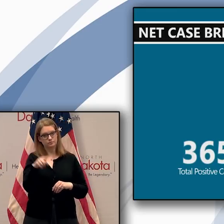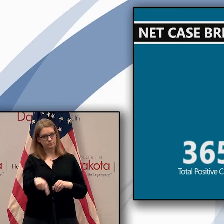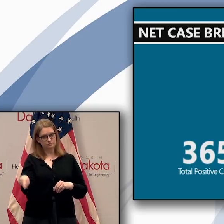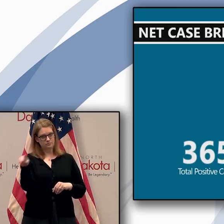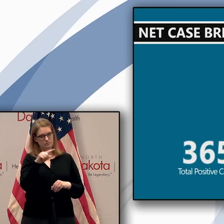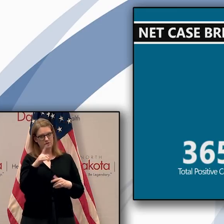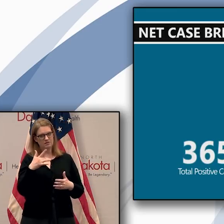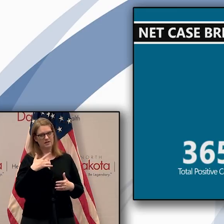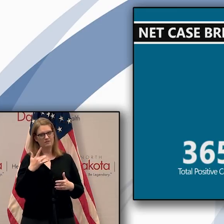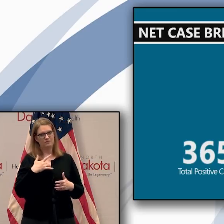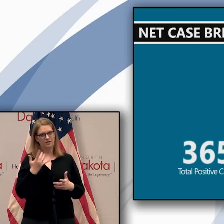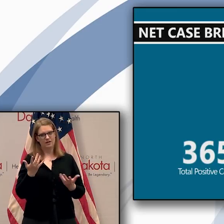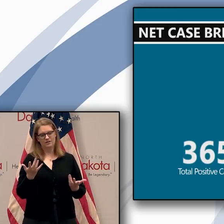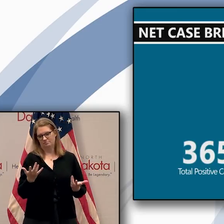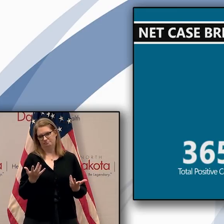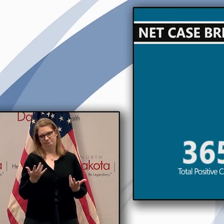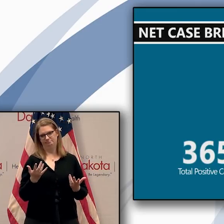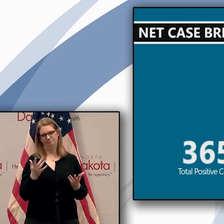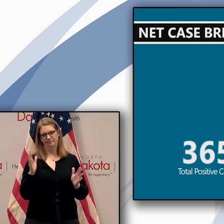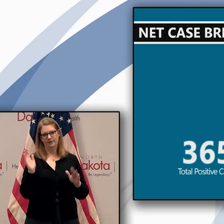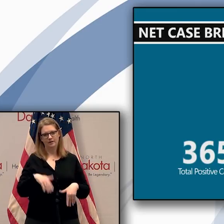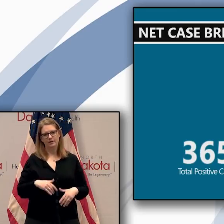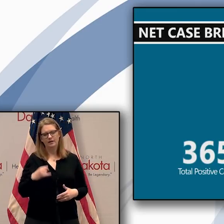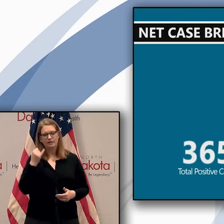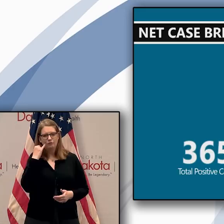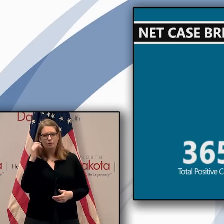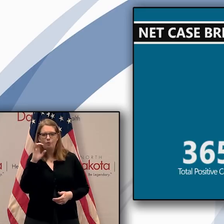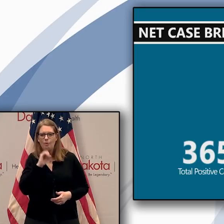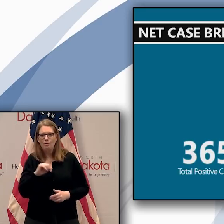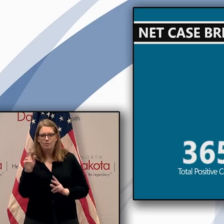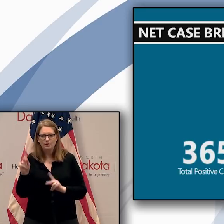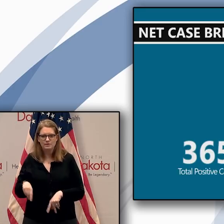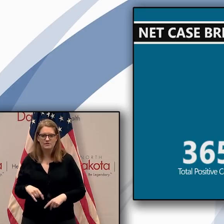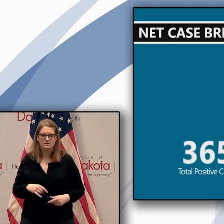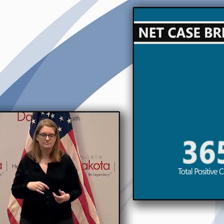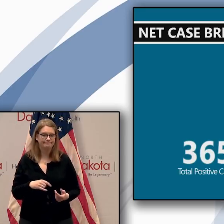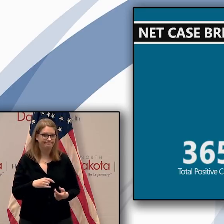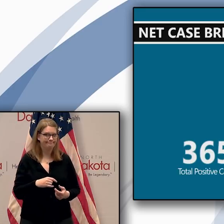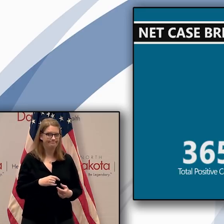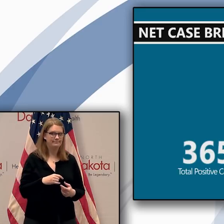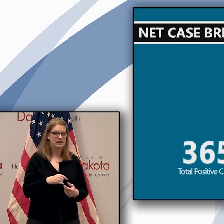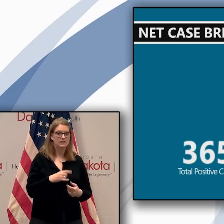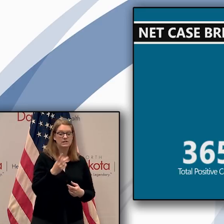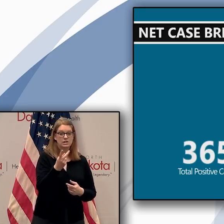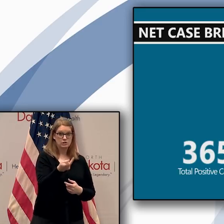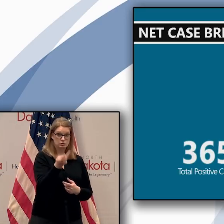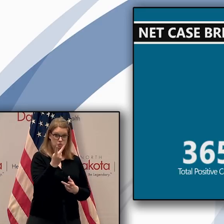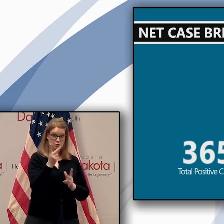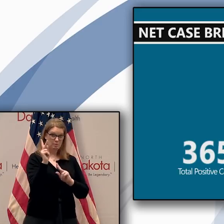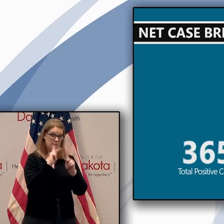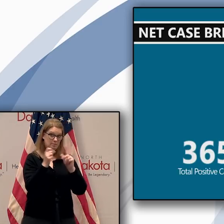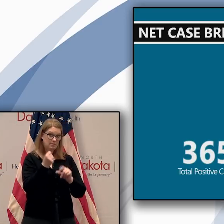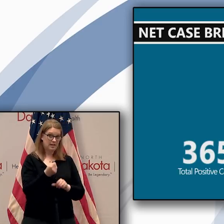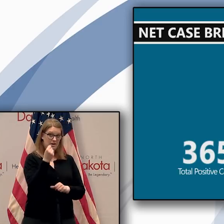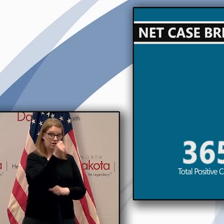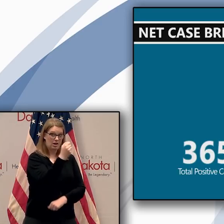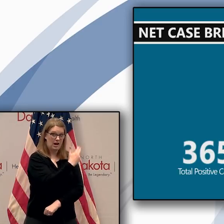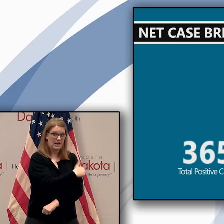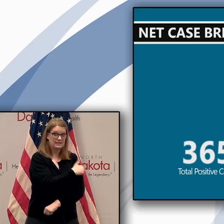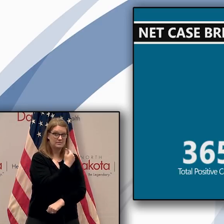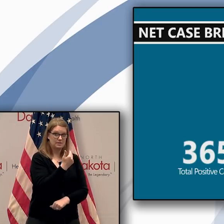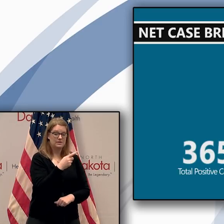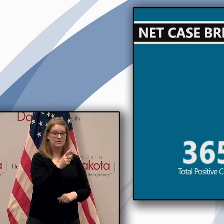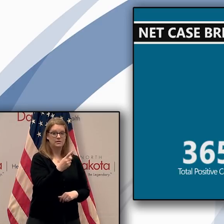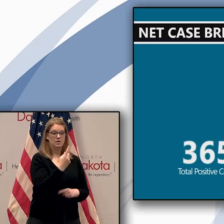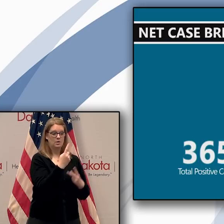is only something to worry about if you're older, 2 of the cases of people that are hospitalized are under the age 30, or